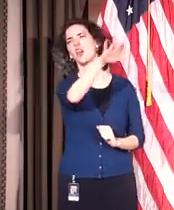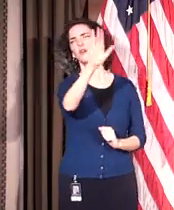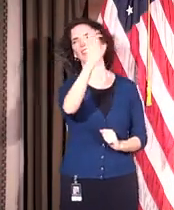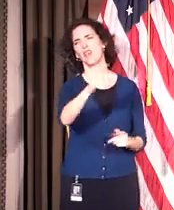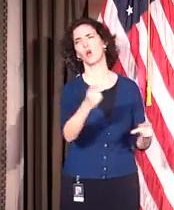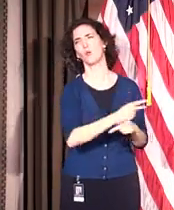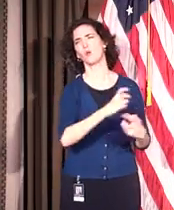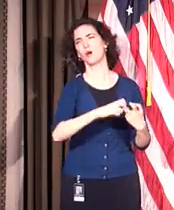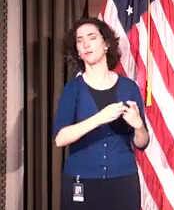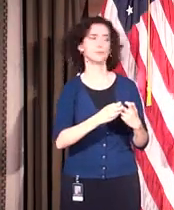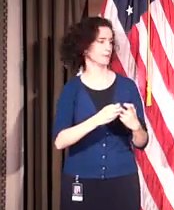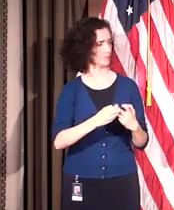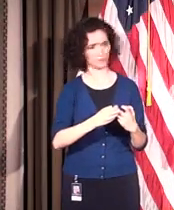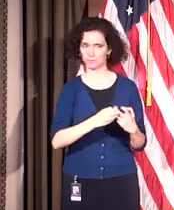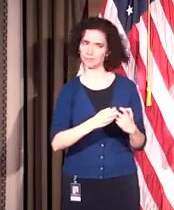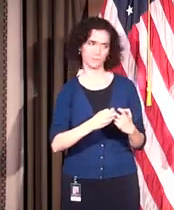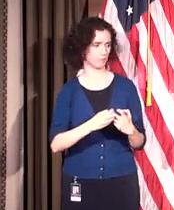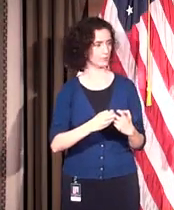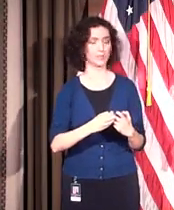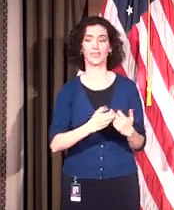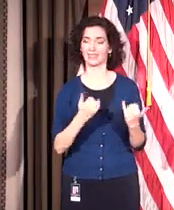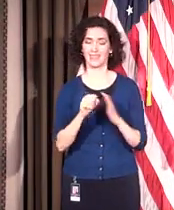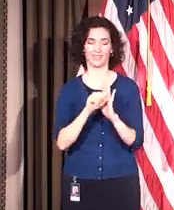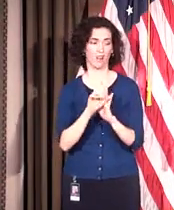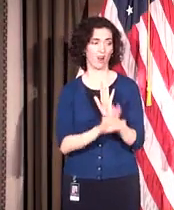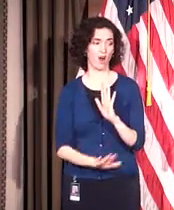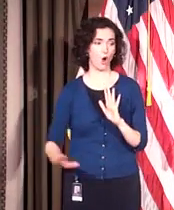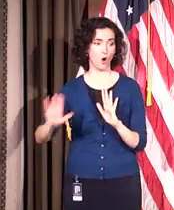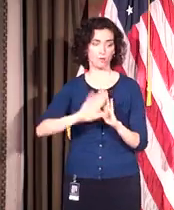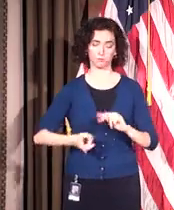state. This is, I think, truly affecting the state right now.